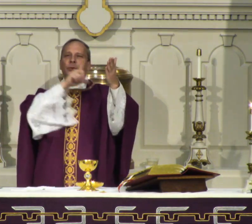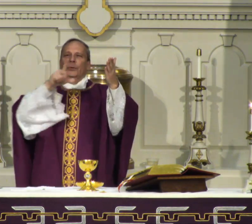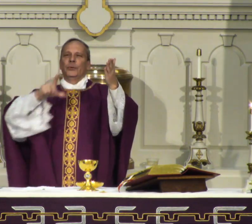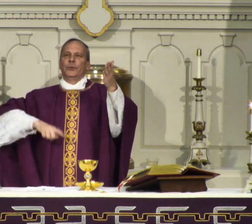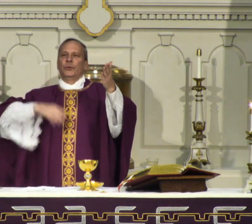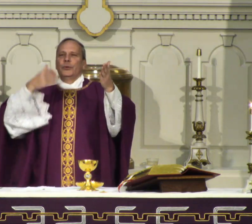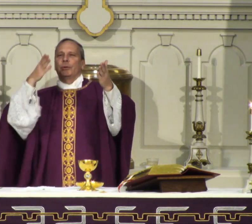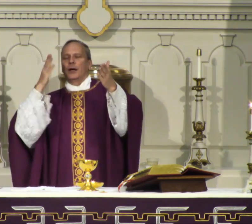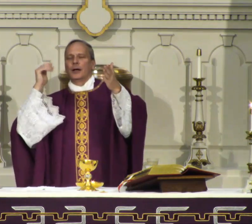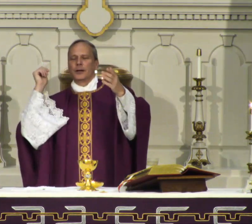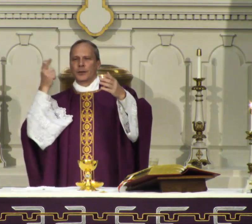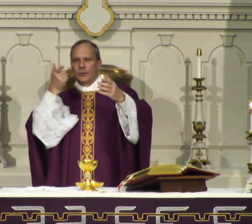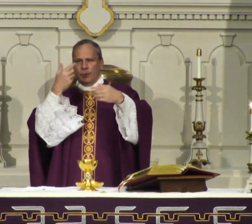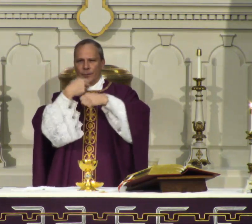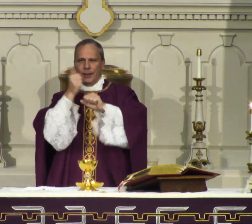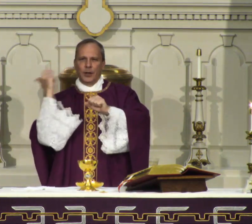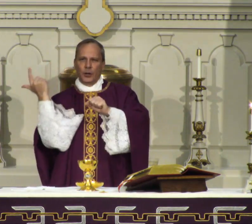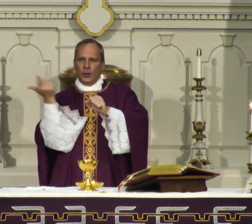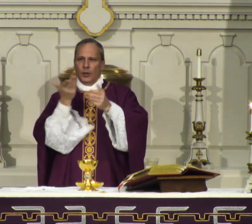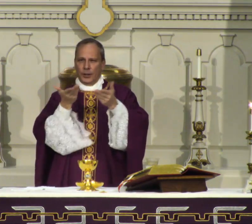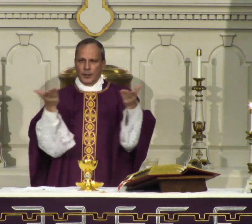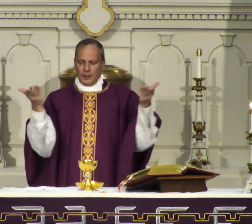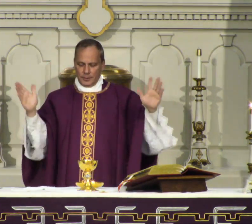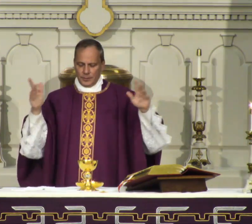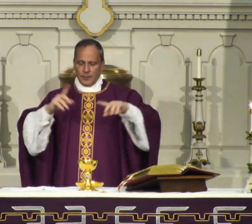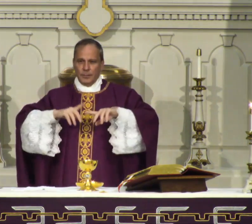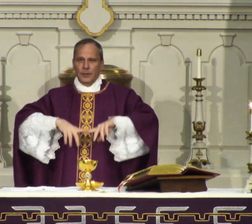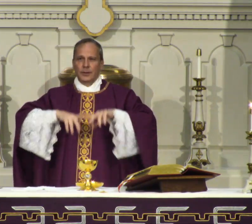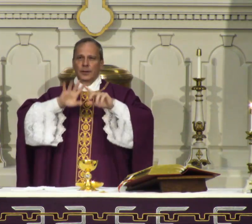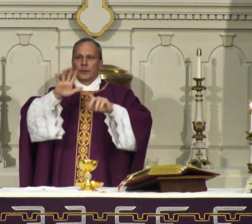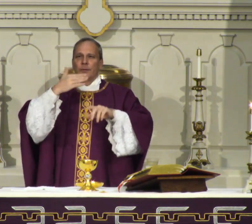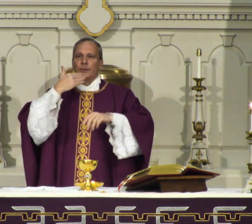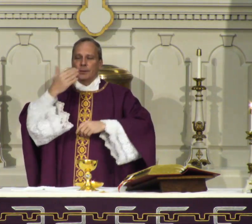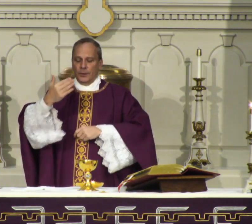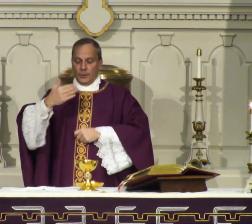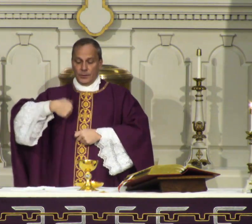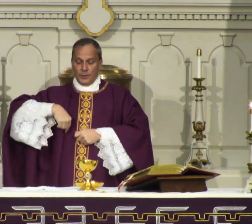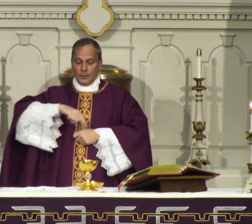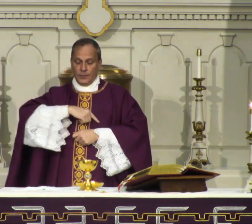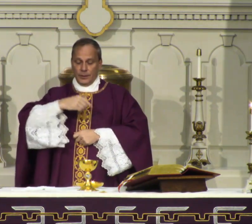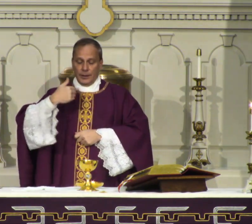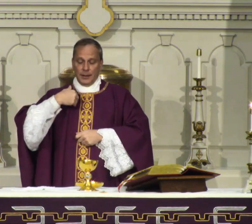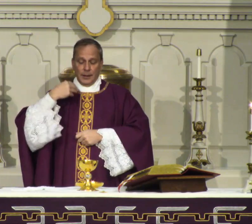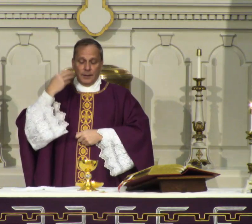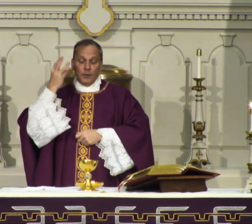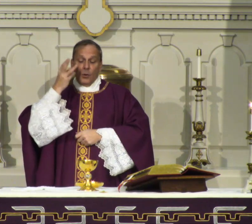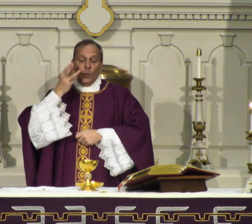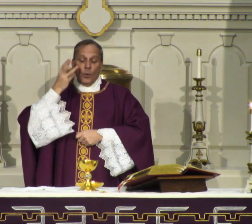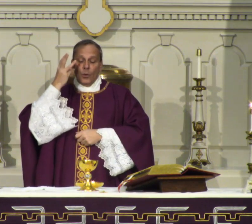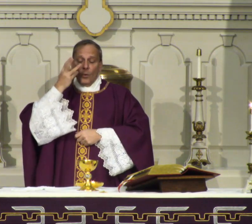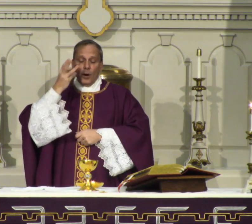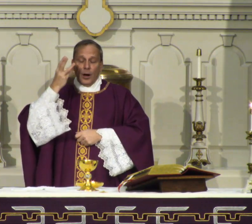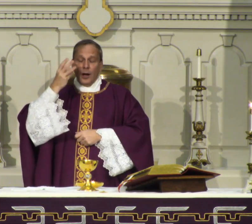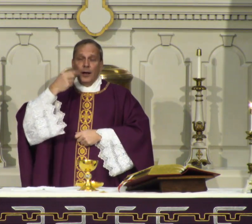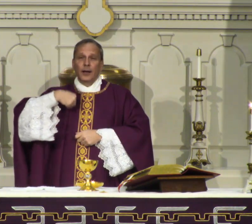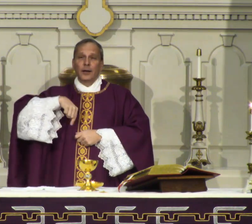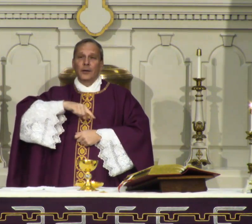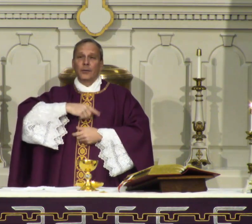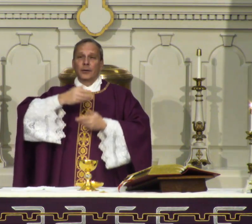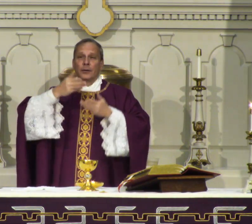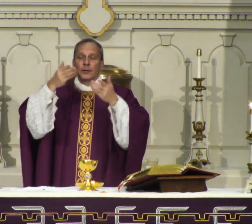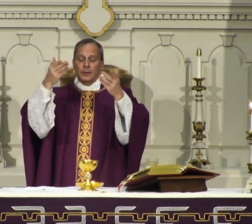Blessed are you, Lord God of all creation, for through your goodness we have received the wine we offer